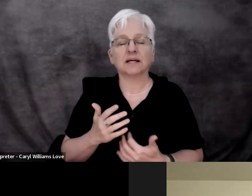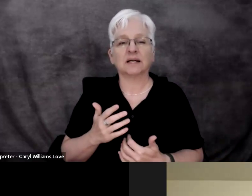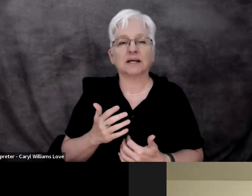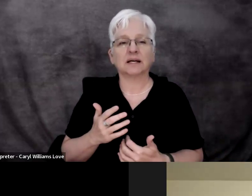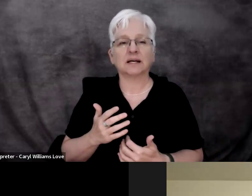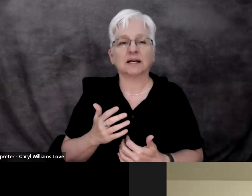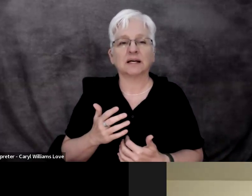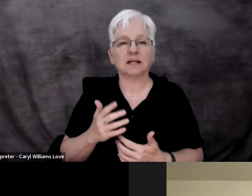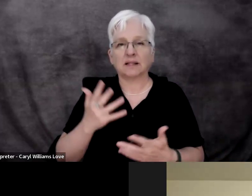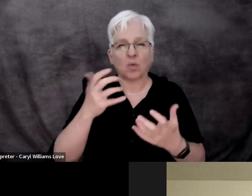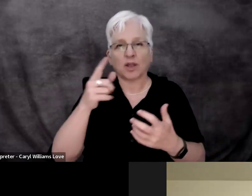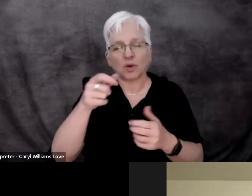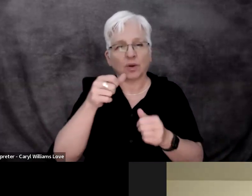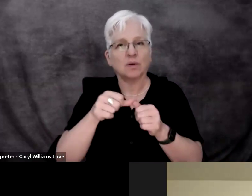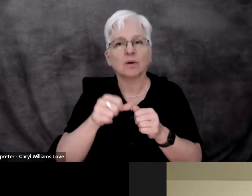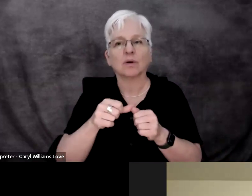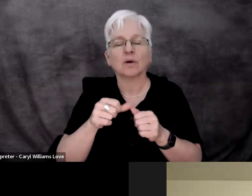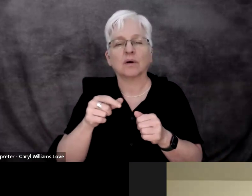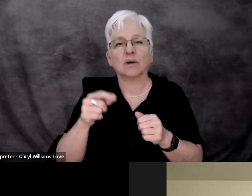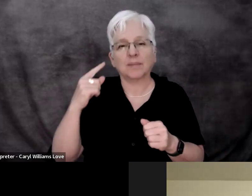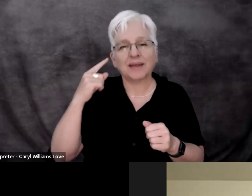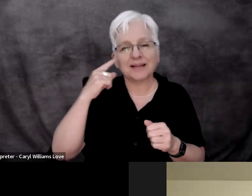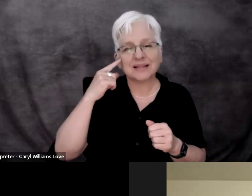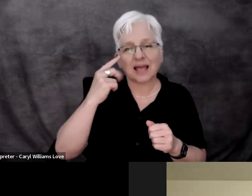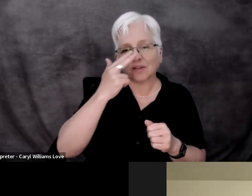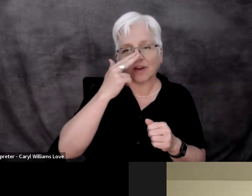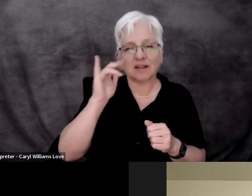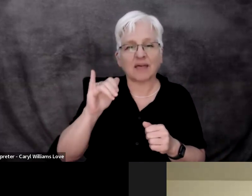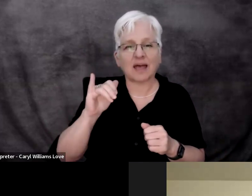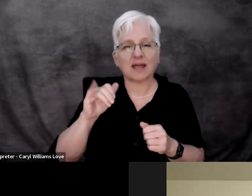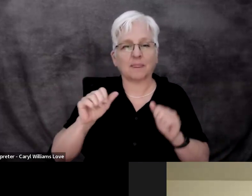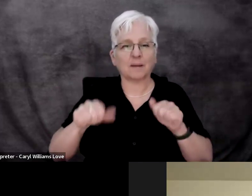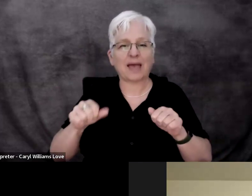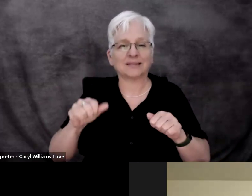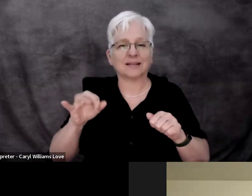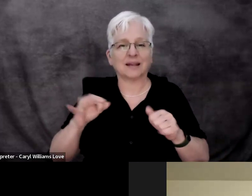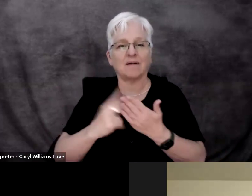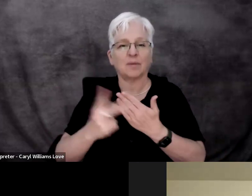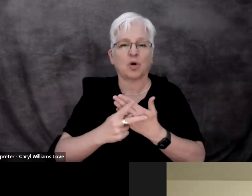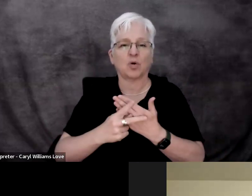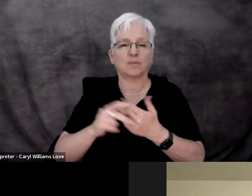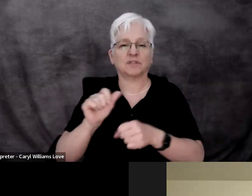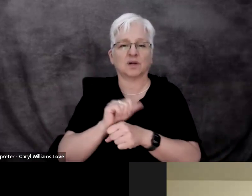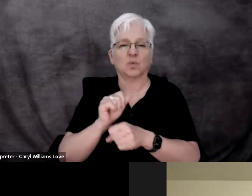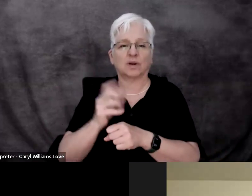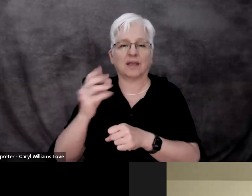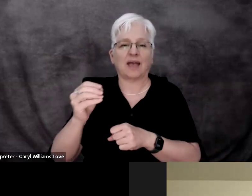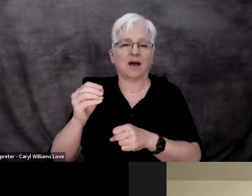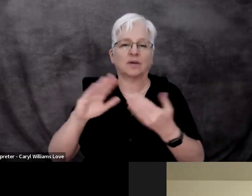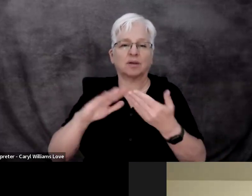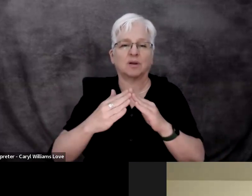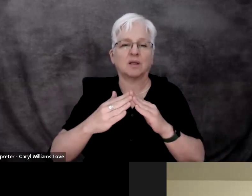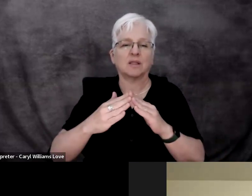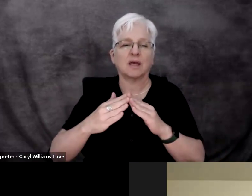expand funding and the capacity of programs that are working in the community to prevent the use of ER or